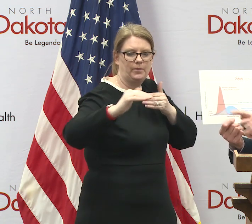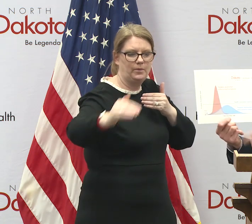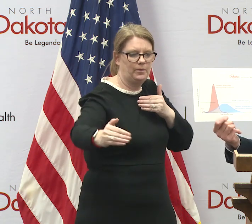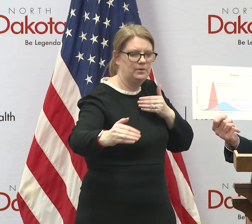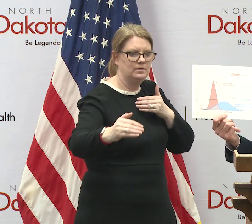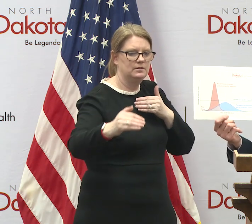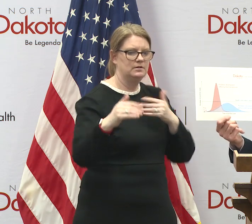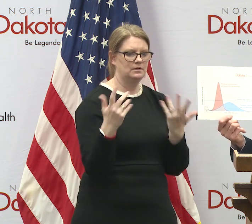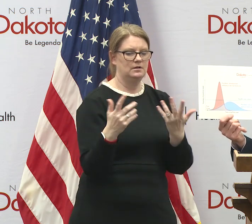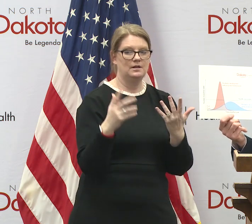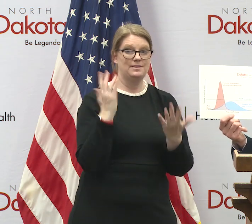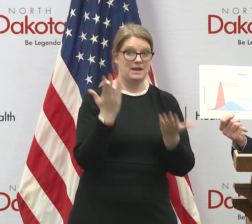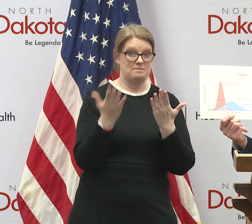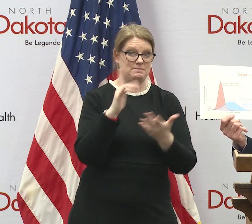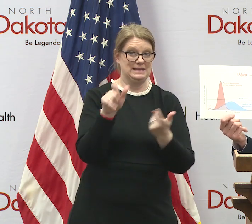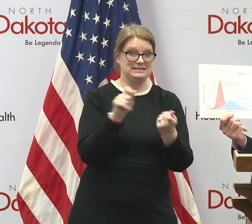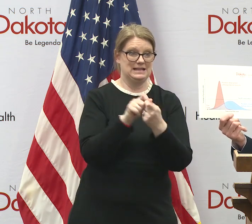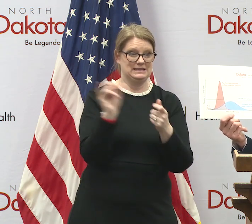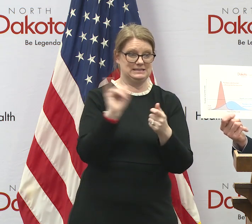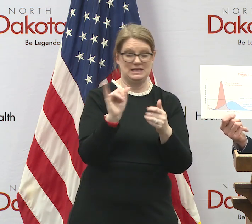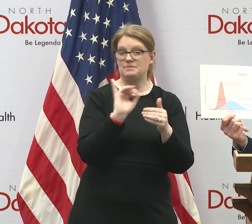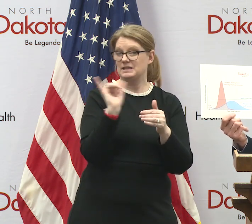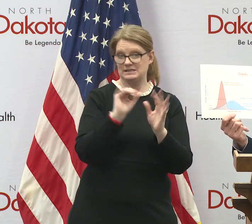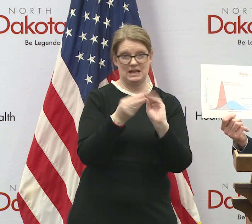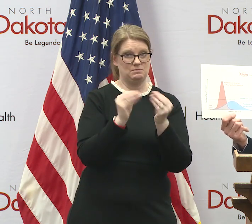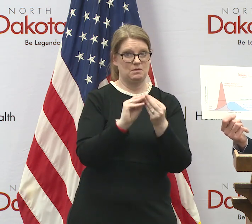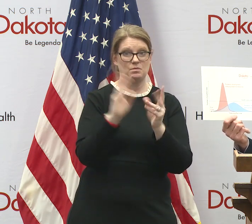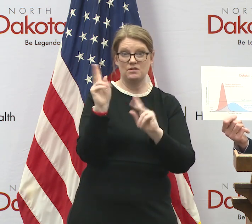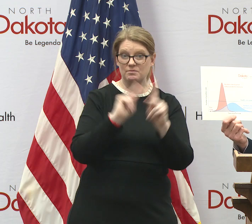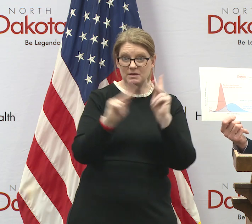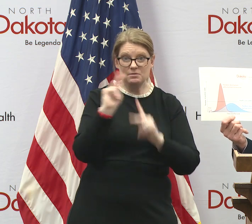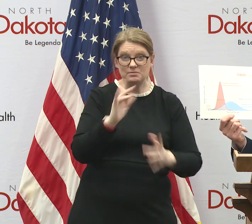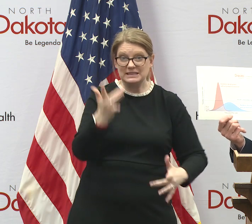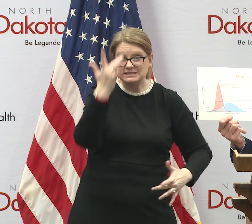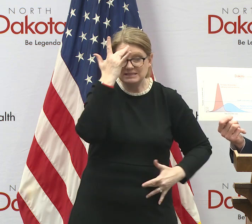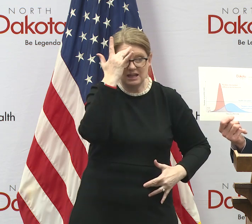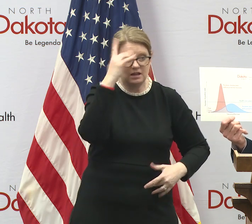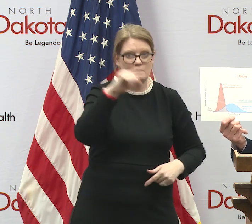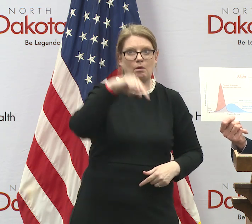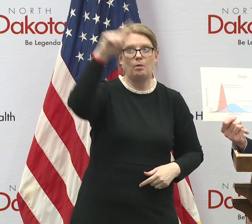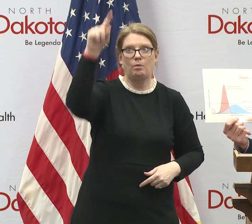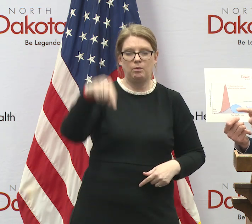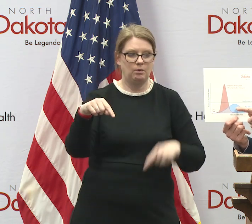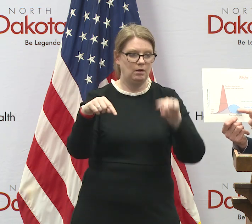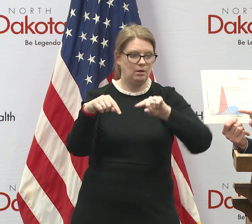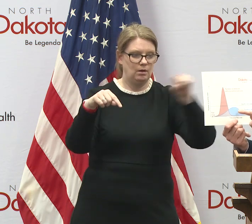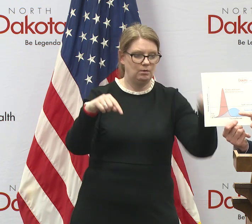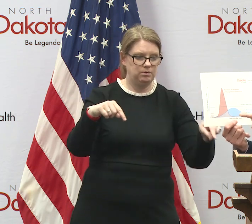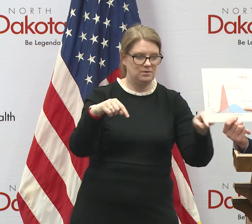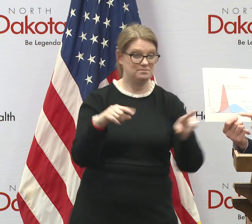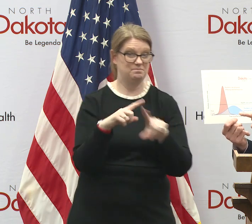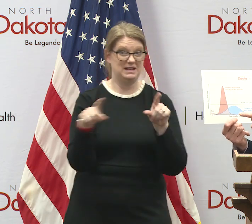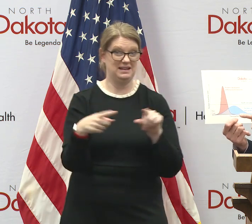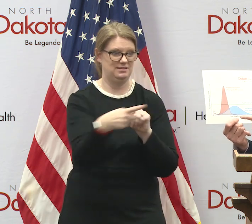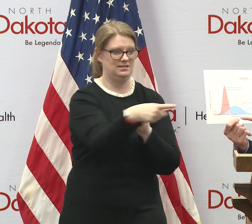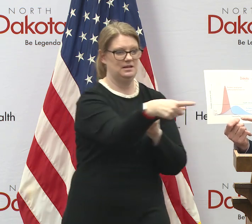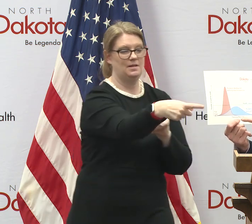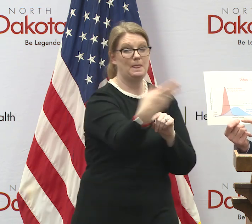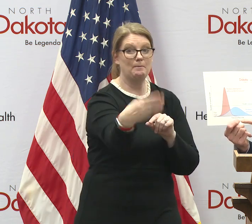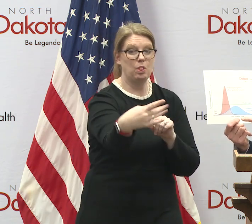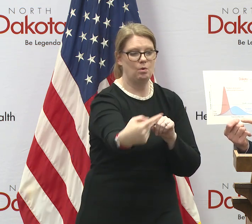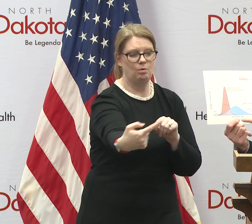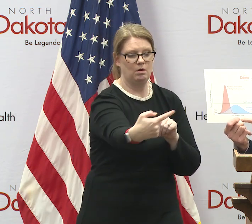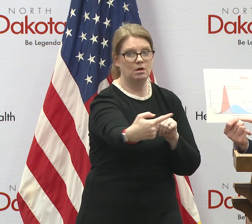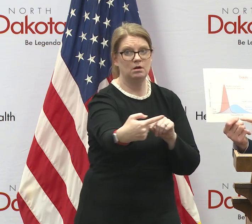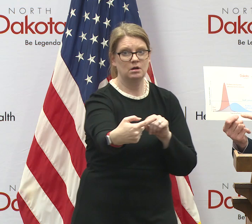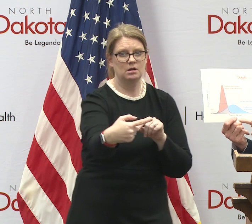2 curves may be exactly the same, meaning the same number of people are going to get sick over a period of time. But in the bottom scenario, with appropriate health care,